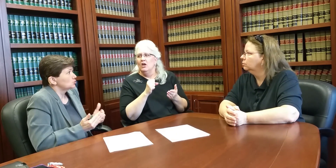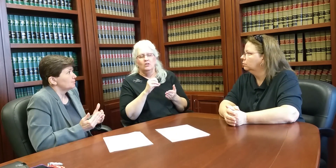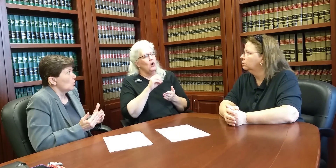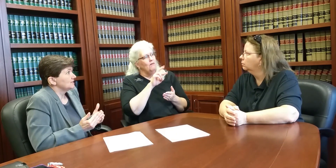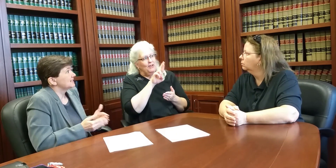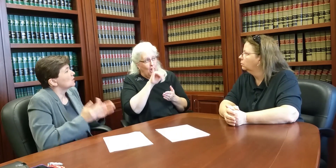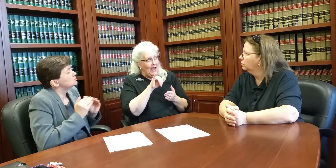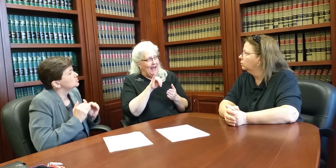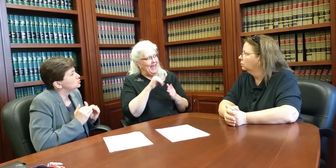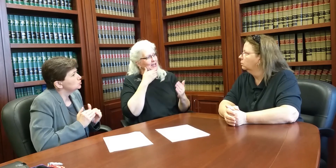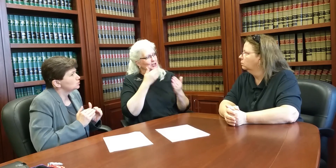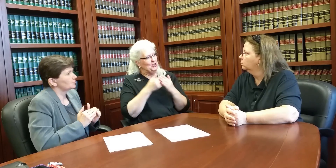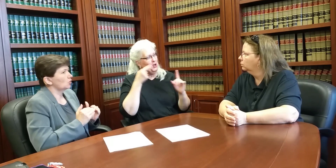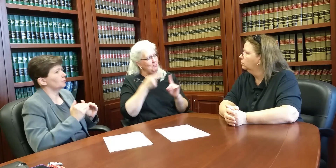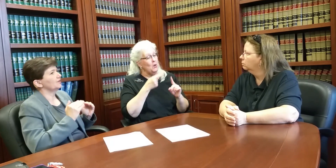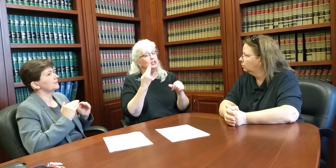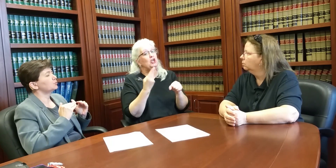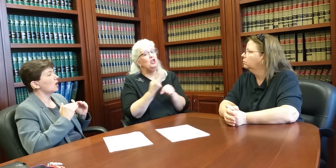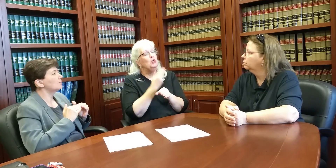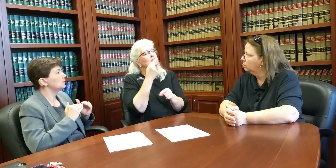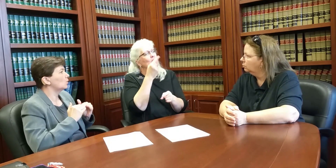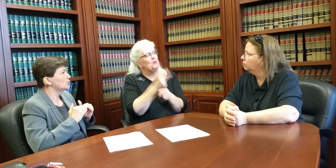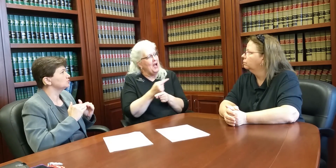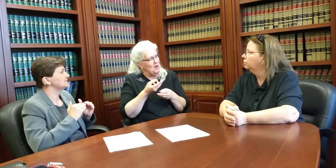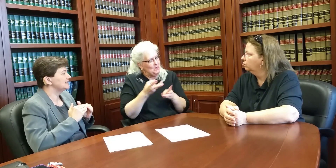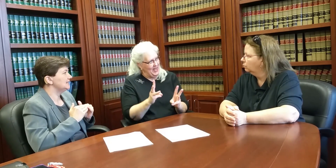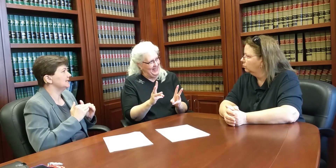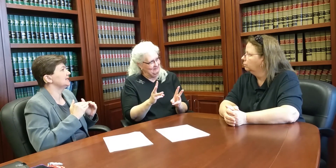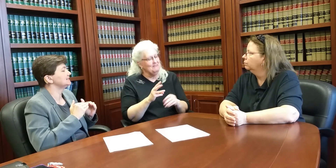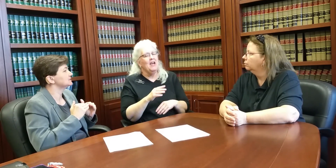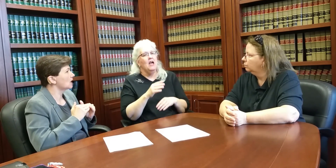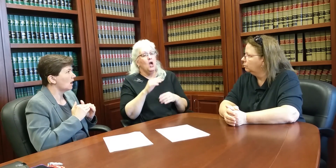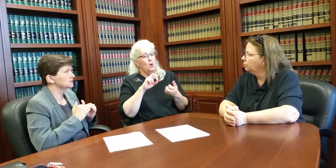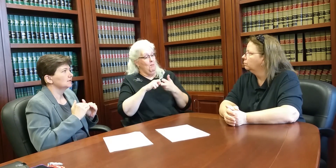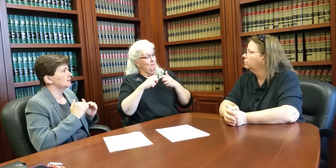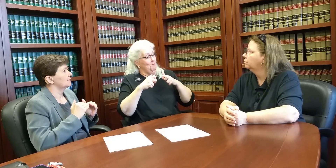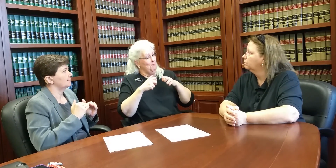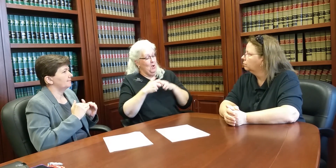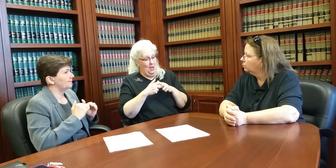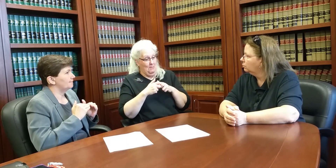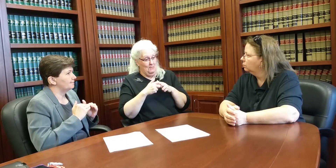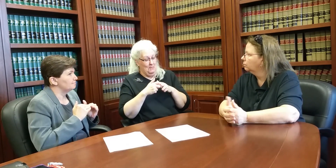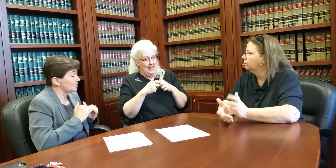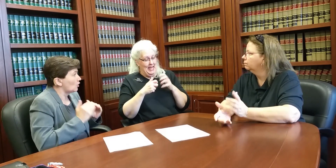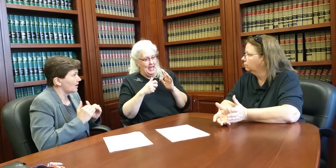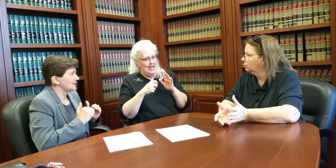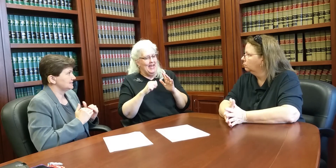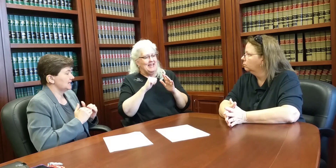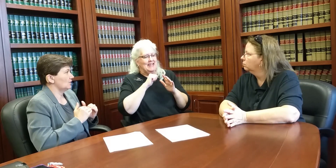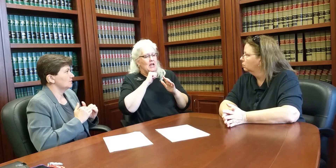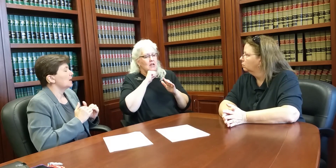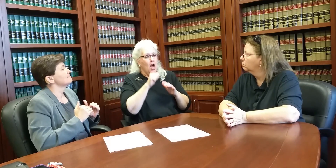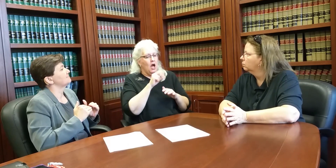good points as long as it's used appropriate. The problem we are seeing is not BRI itself, but